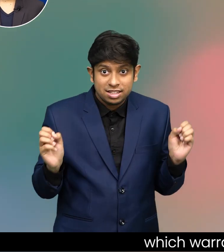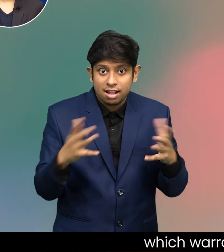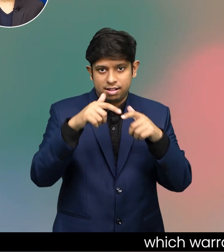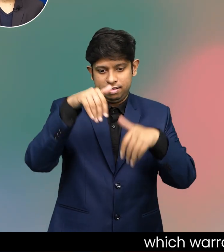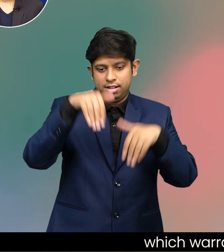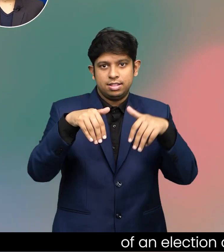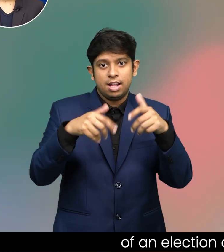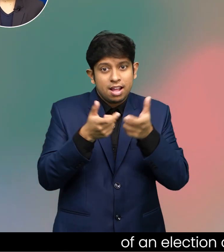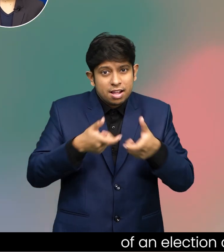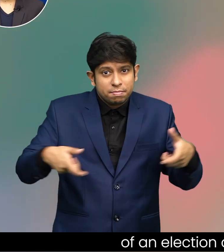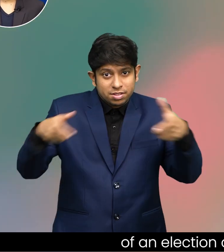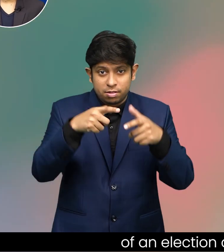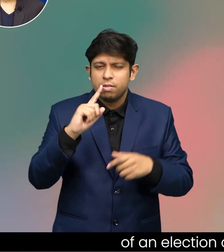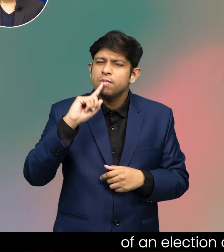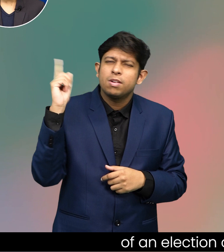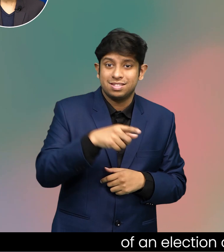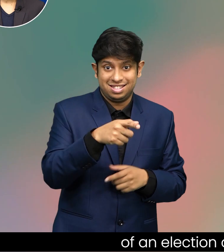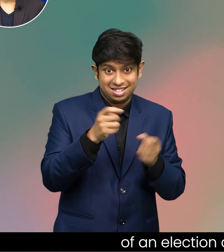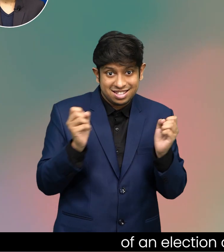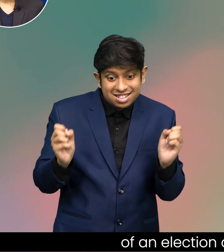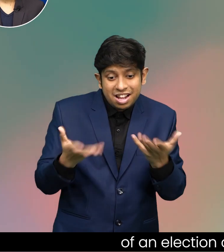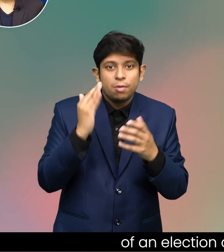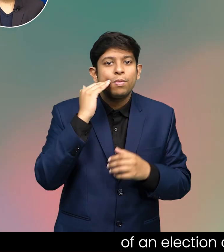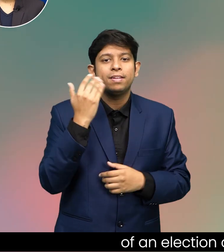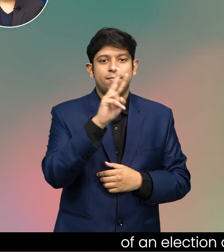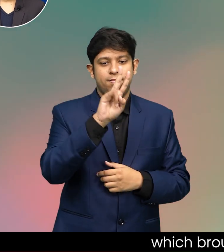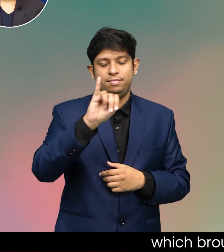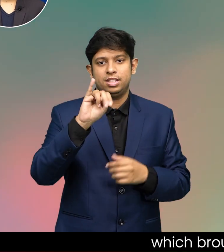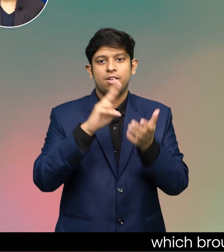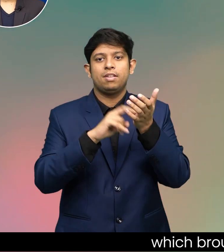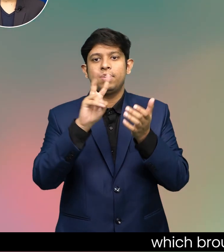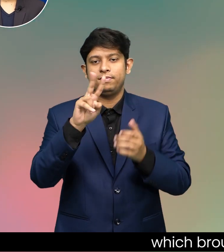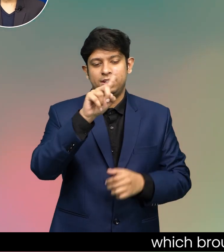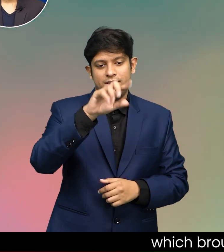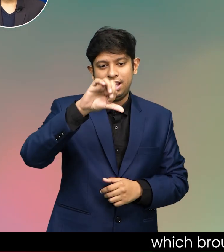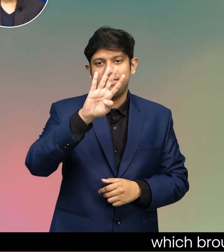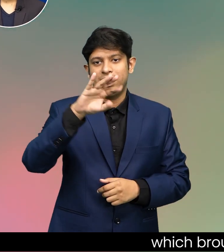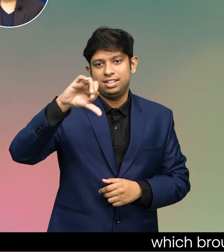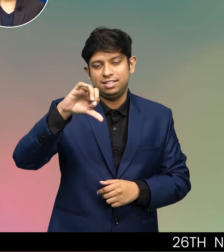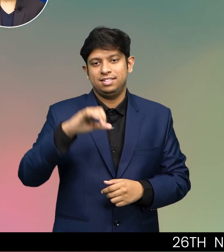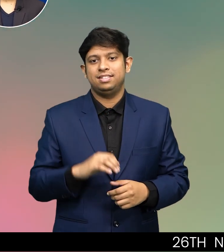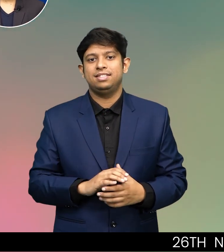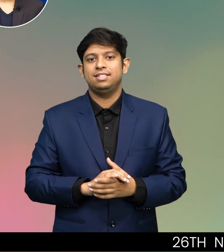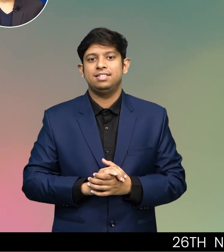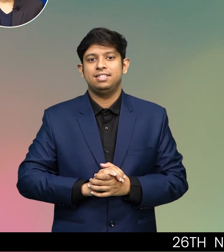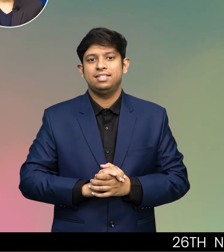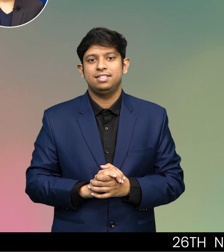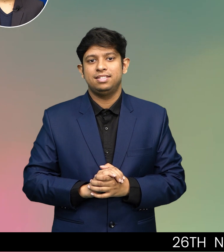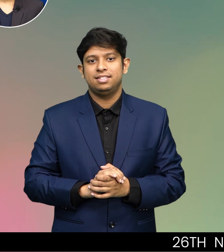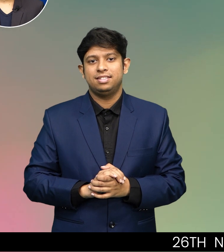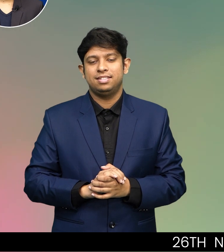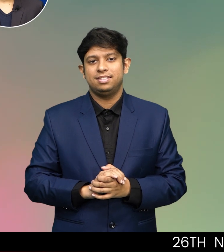the setting up of an election commission authority, which brought into force on 26th